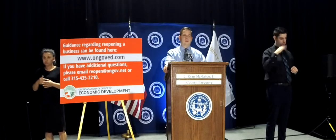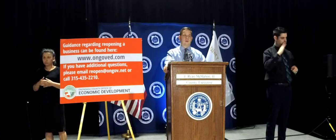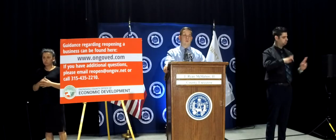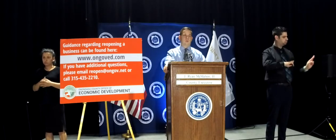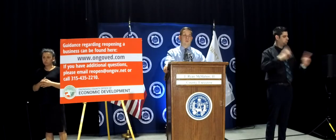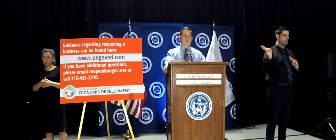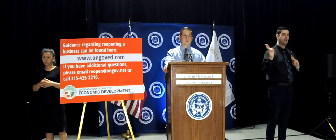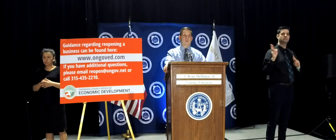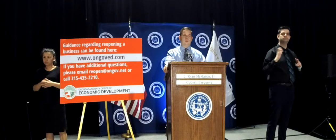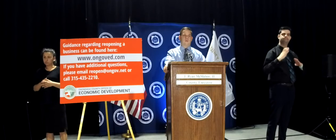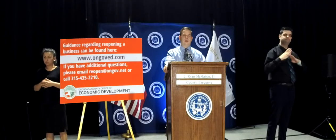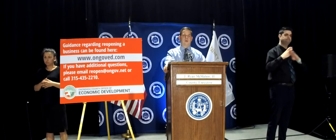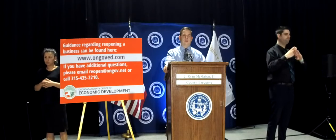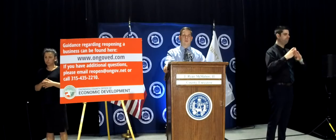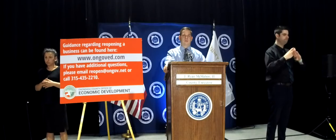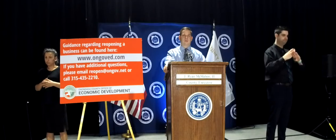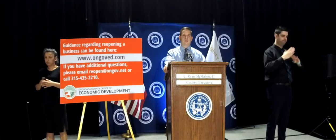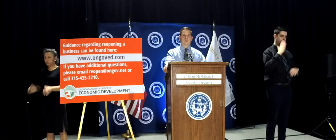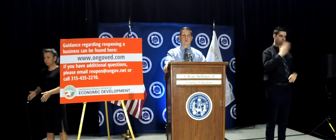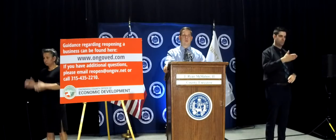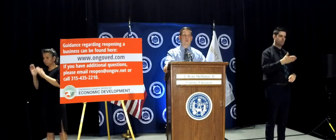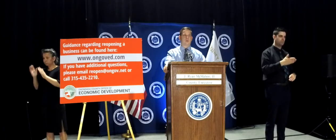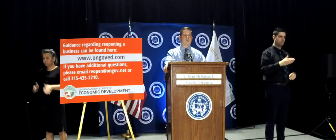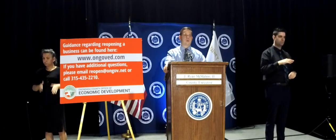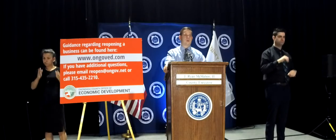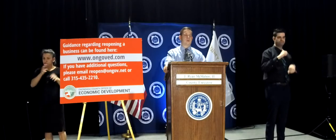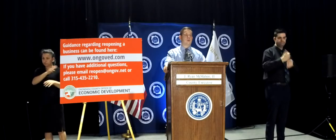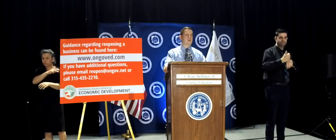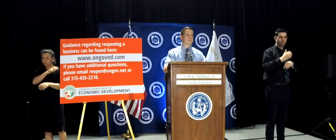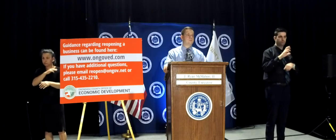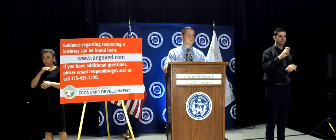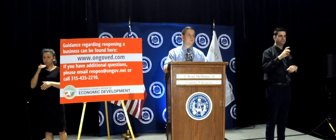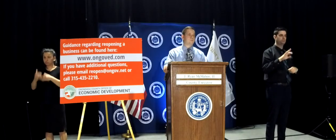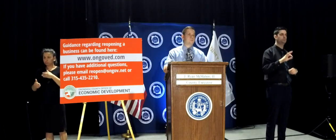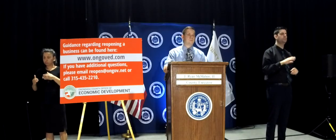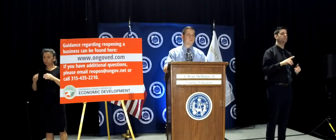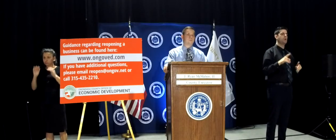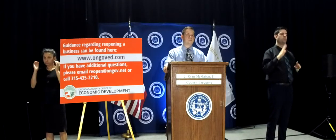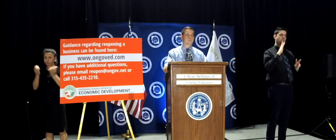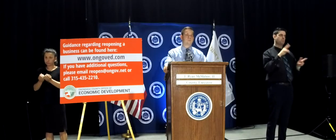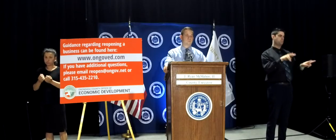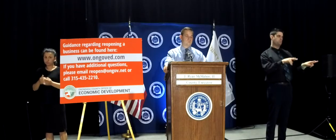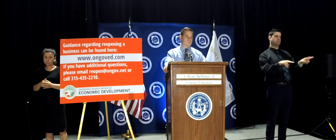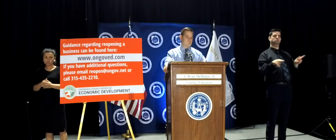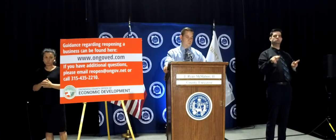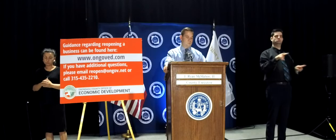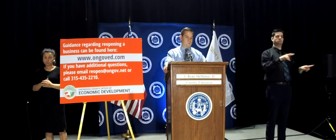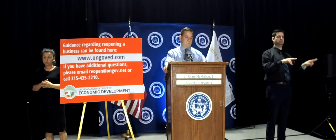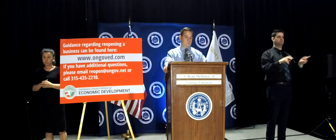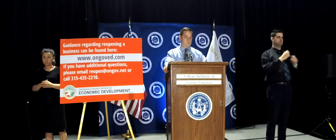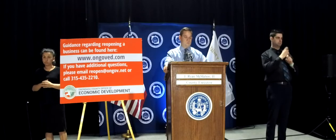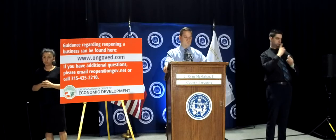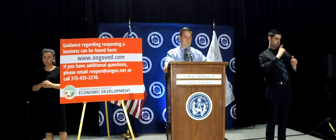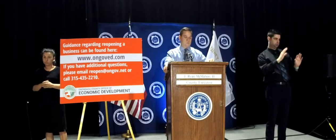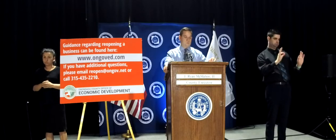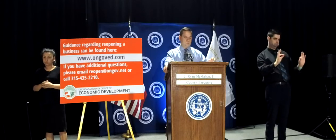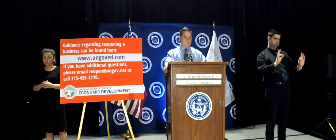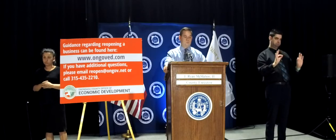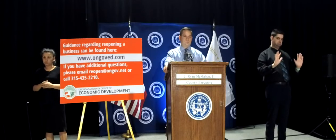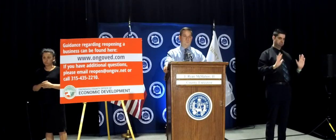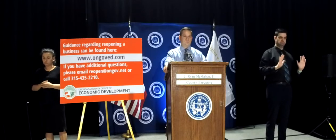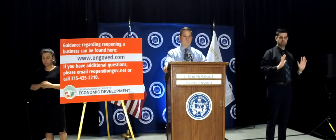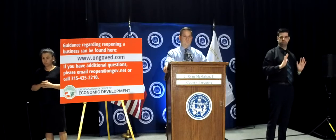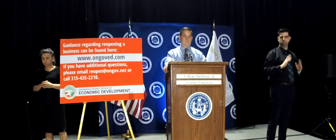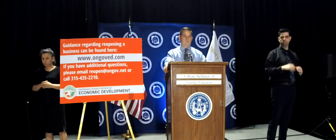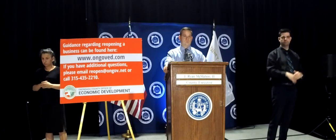act, and we'll be following the situation closely. Have you been briefed or involved with any additional planning, any